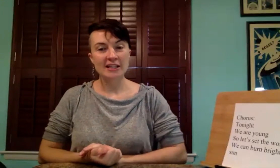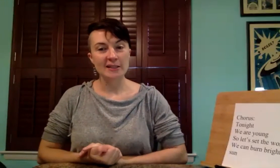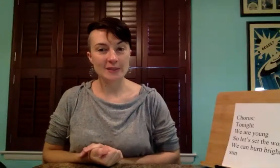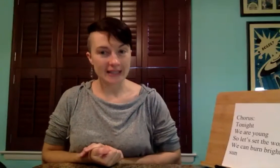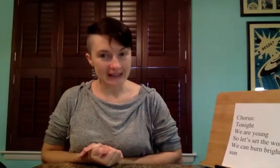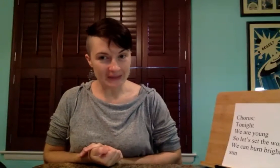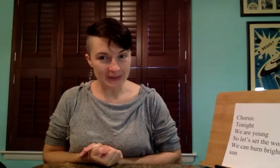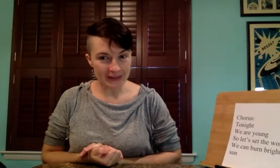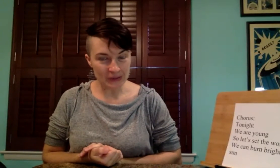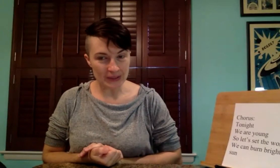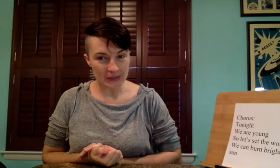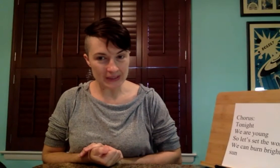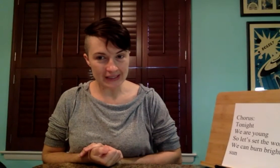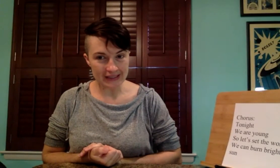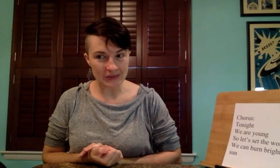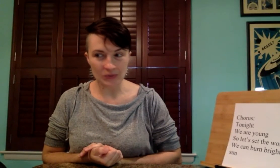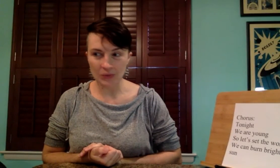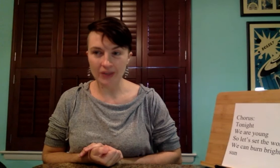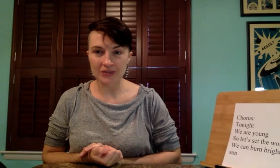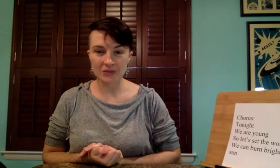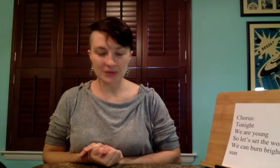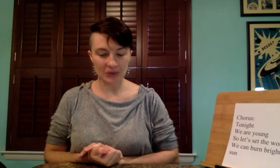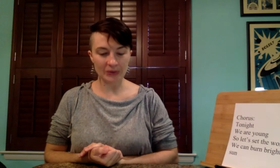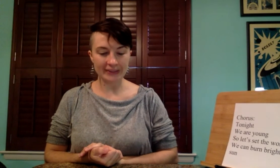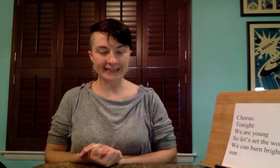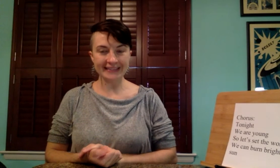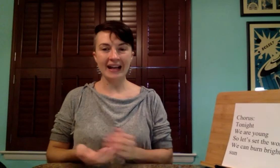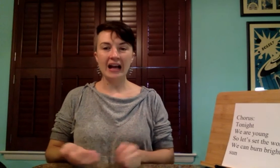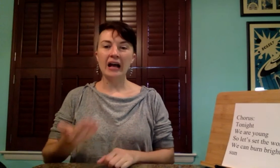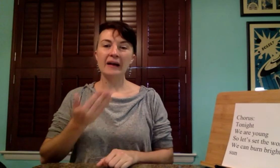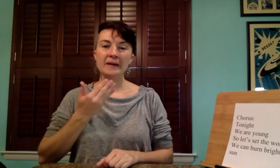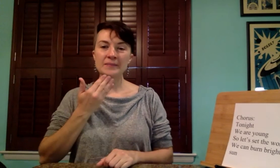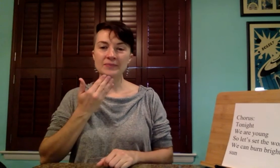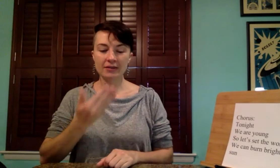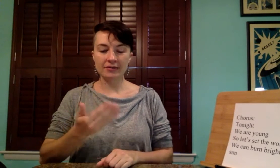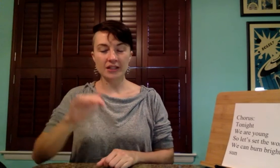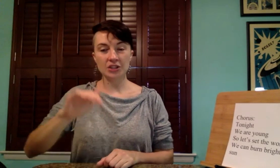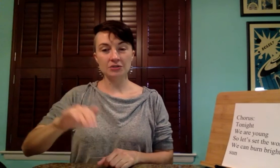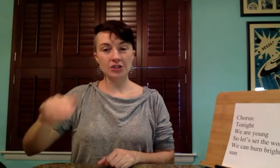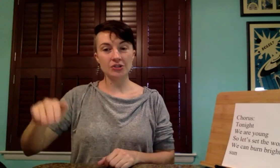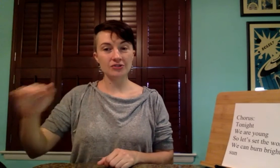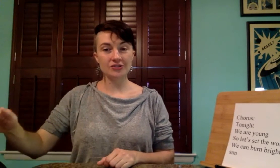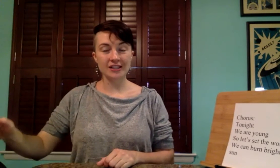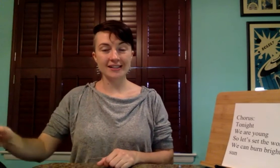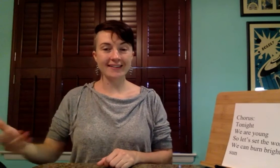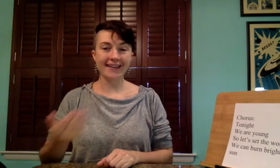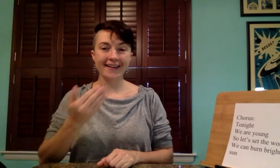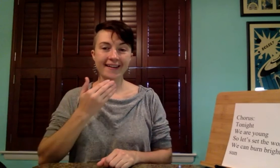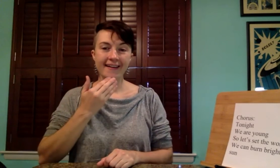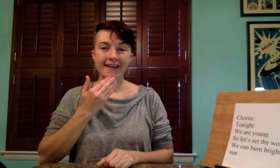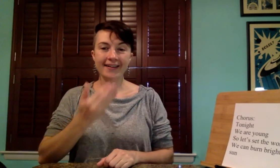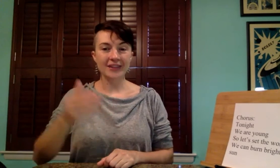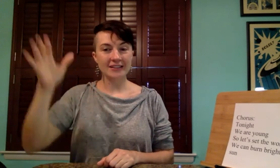So to anyone who tuned in to watch the recording, thank you, children. Thank